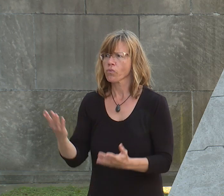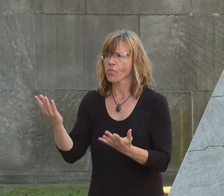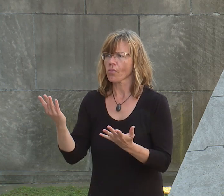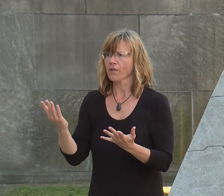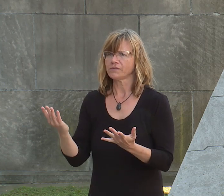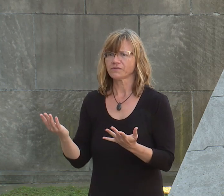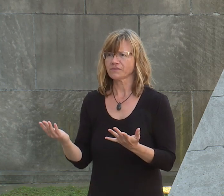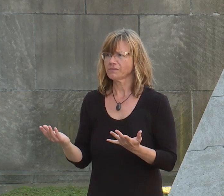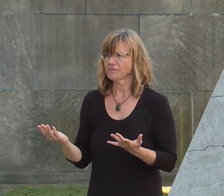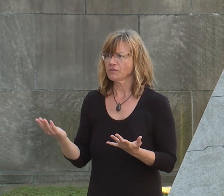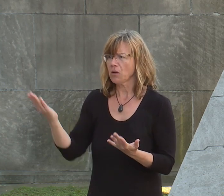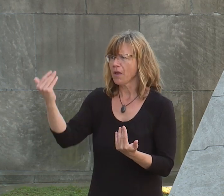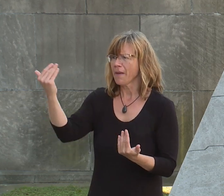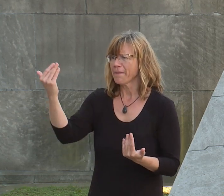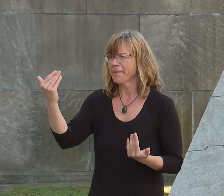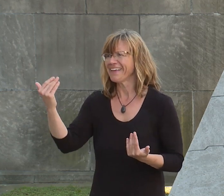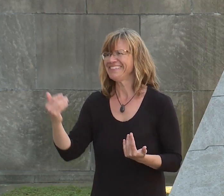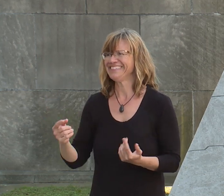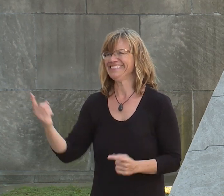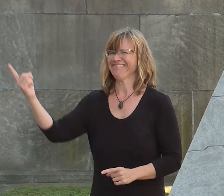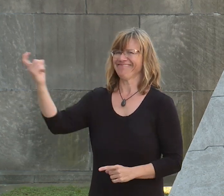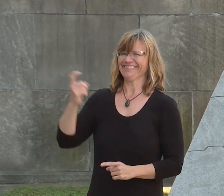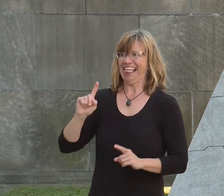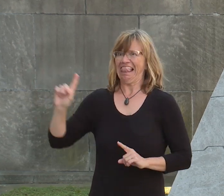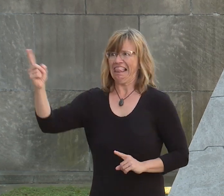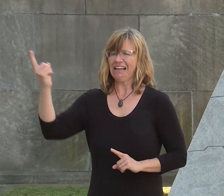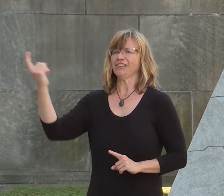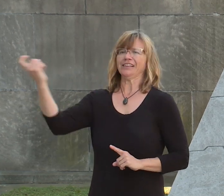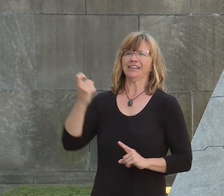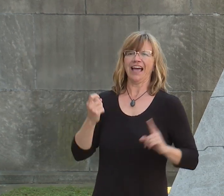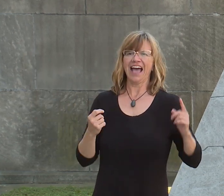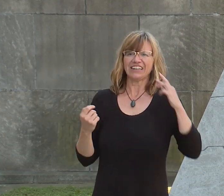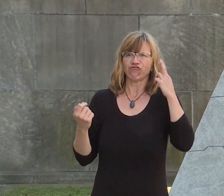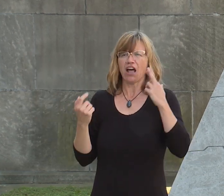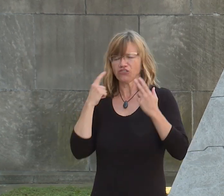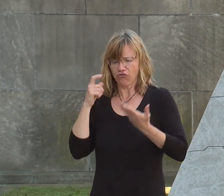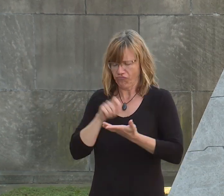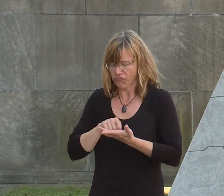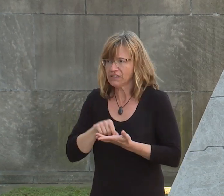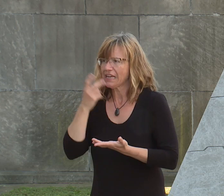I'm sorry, Emily, go ahead. I'm sorry. I saw you scribbling,